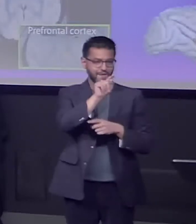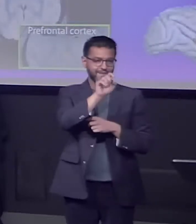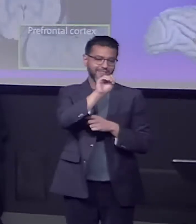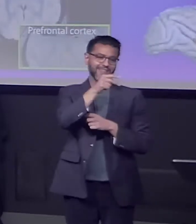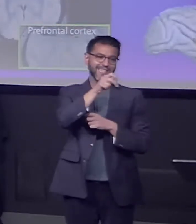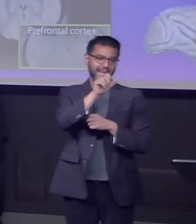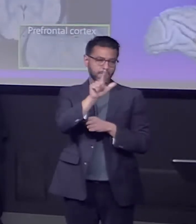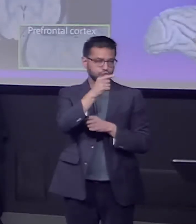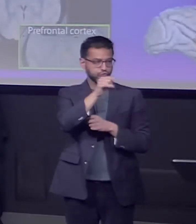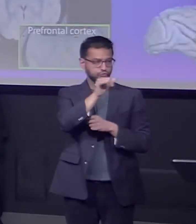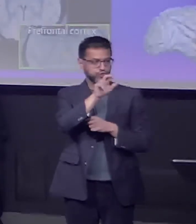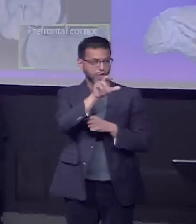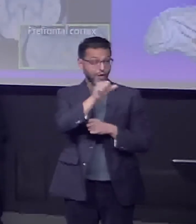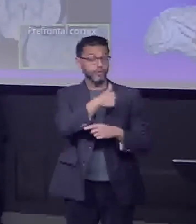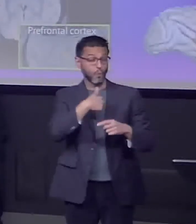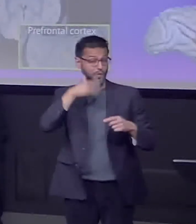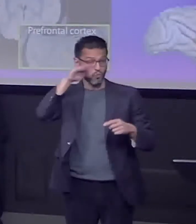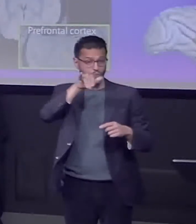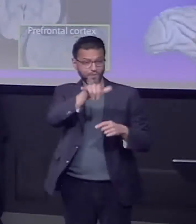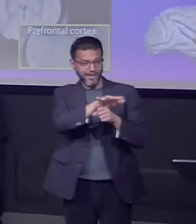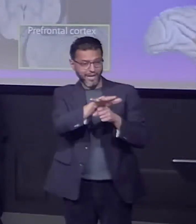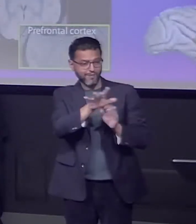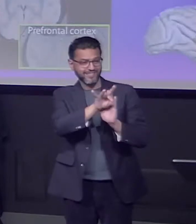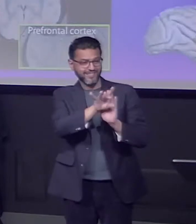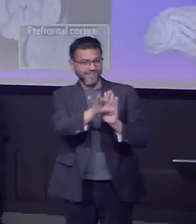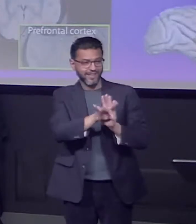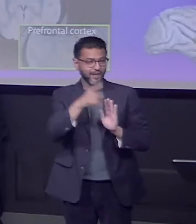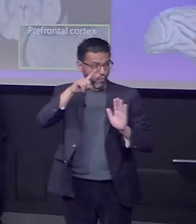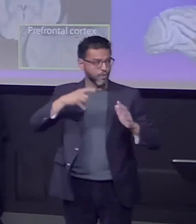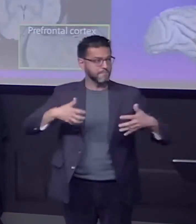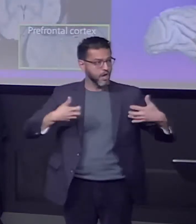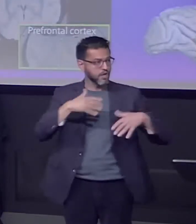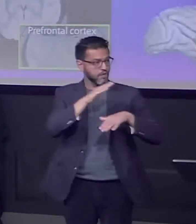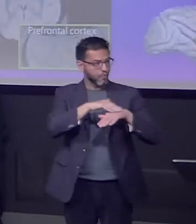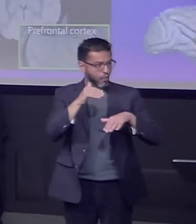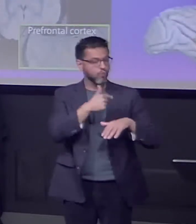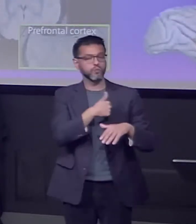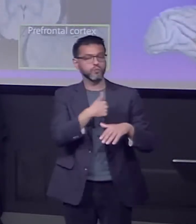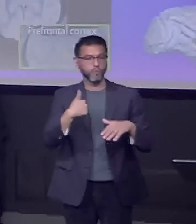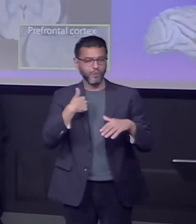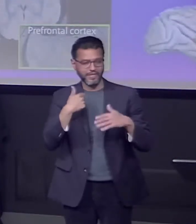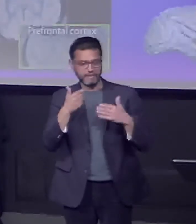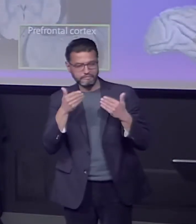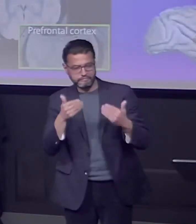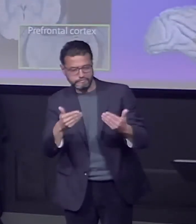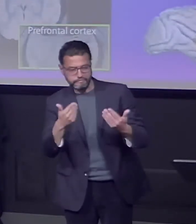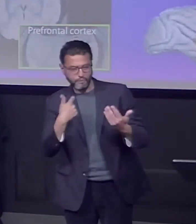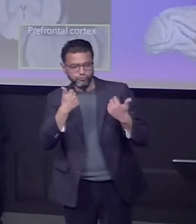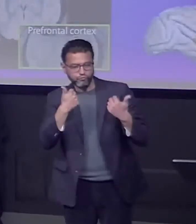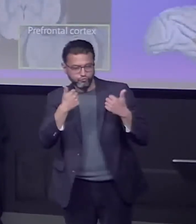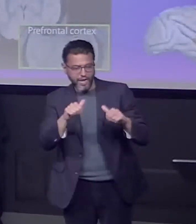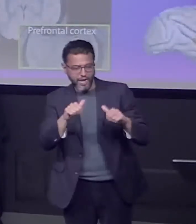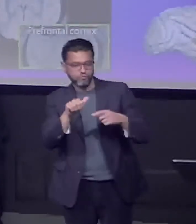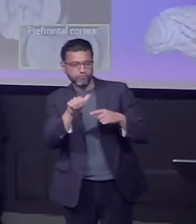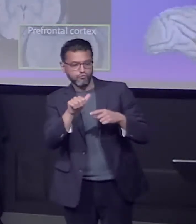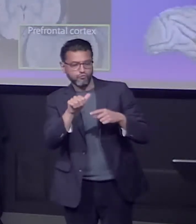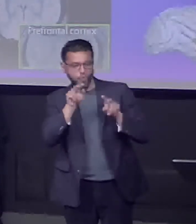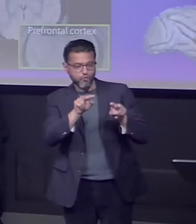was selective for monkey calls, and trying to look at the activation in prefrontal cortex,